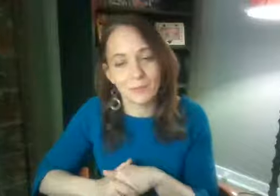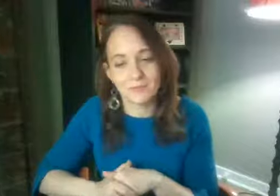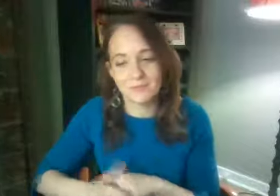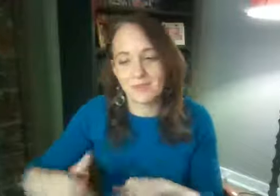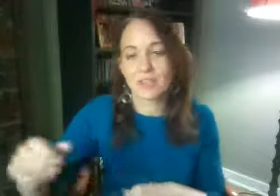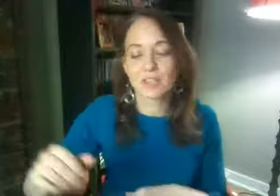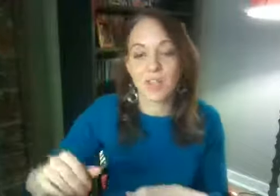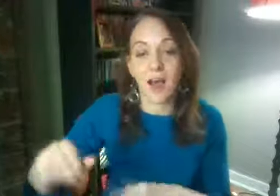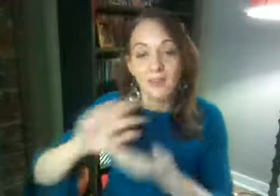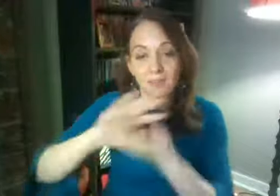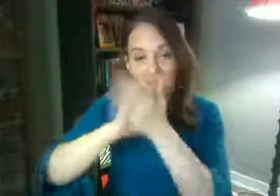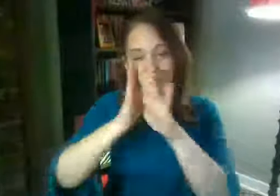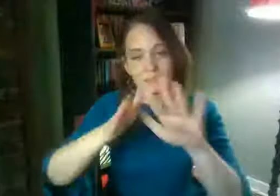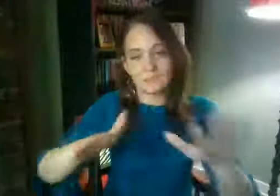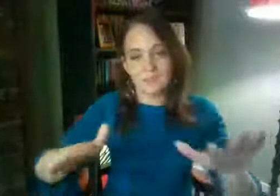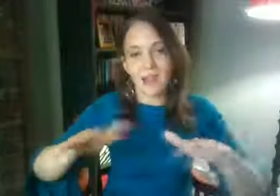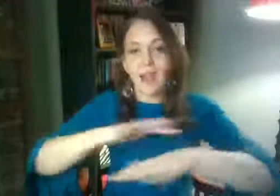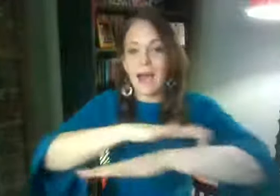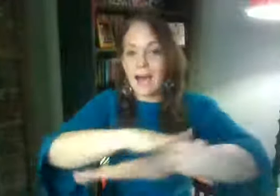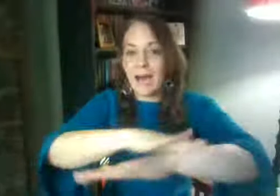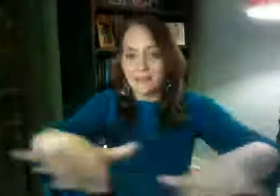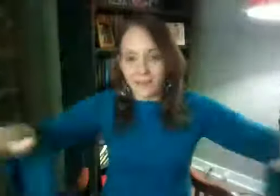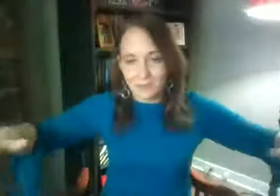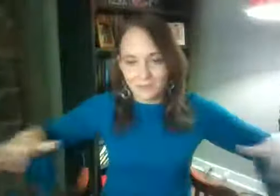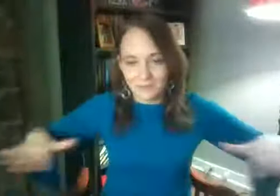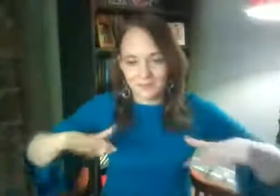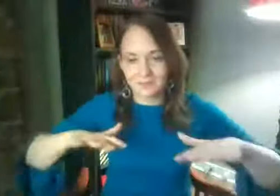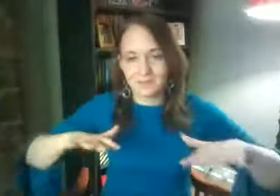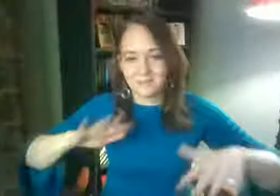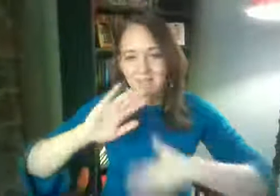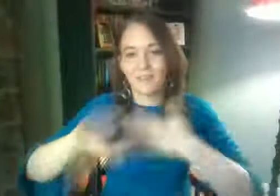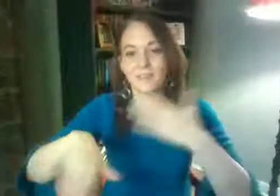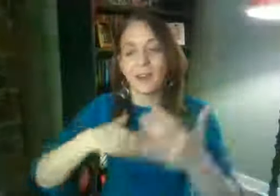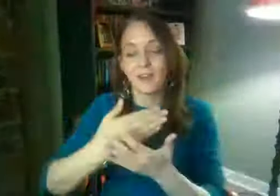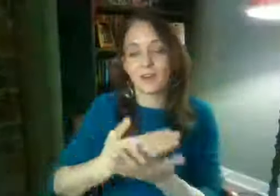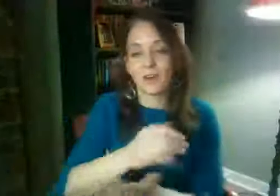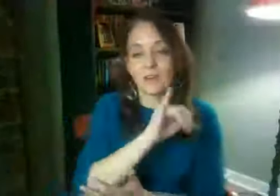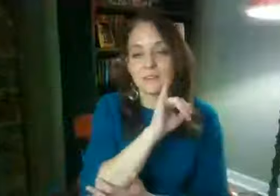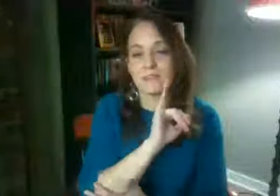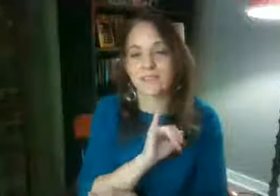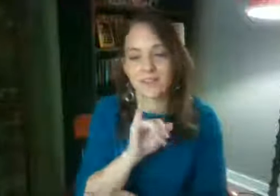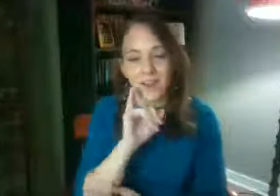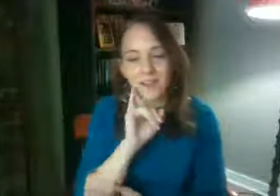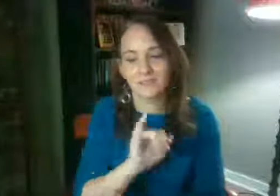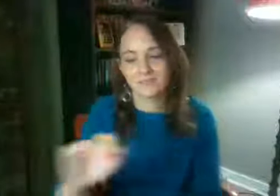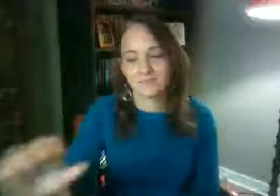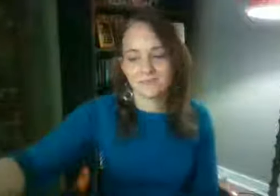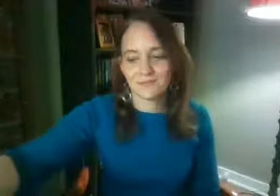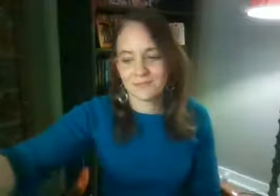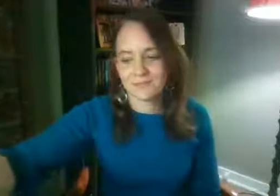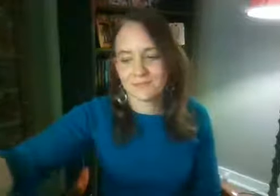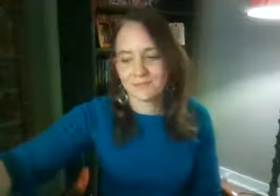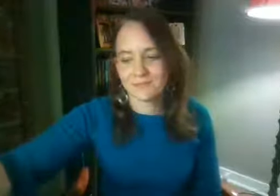shalom, shalom aleinu ve'al kol Yisrael.